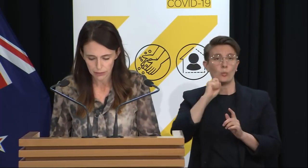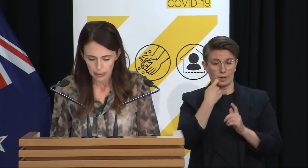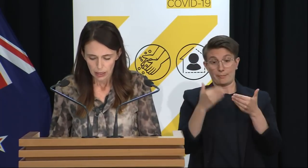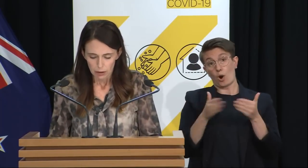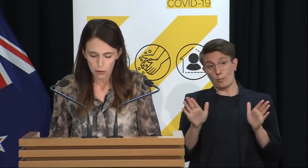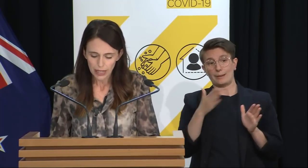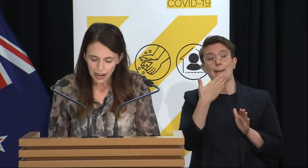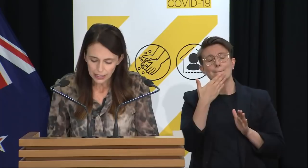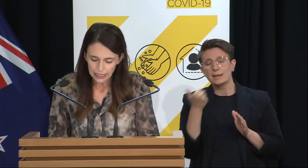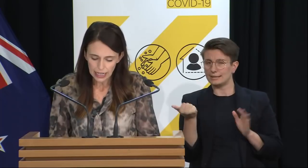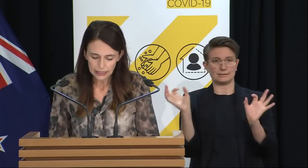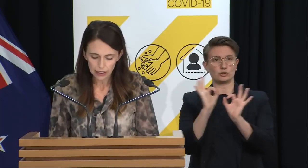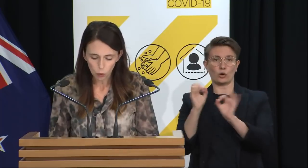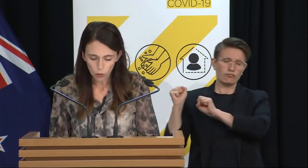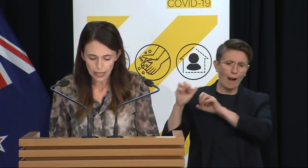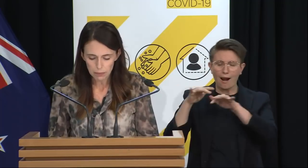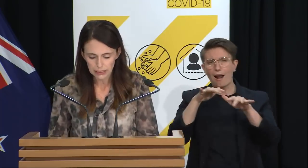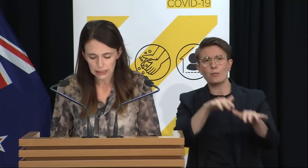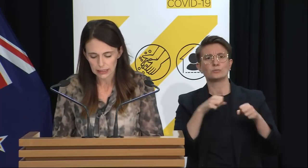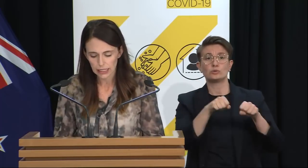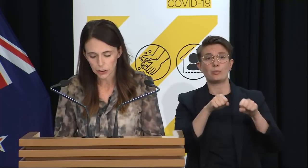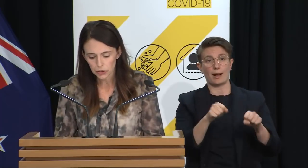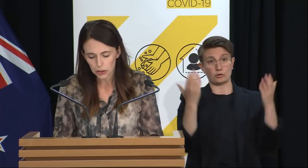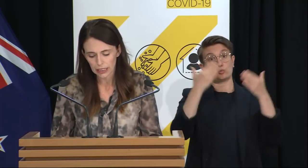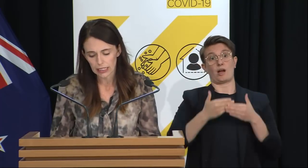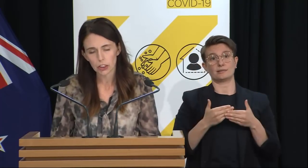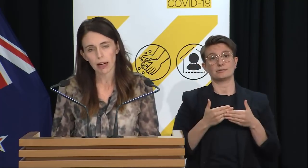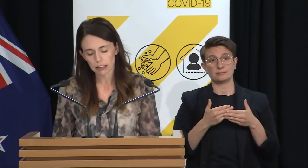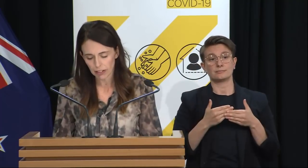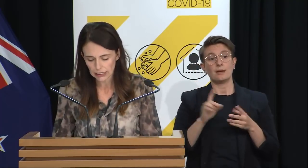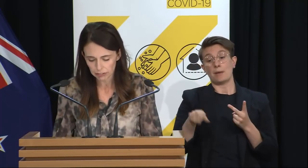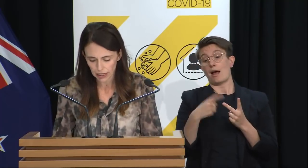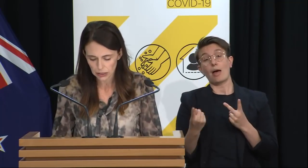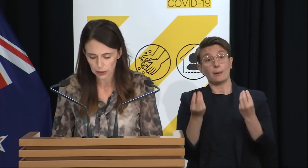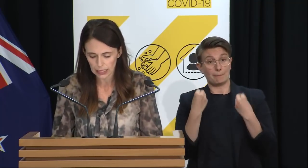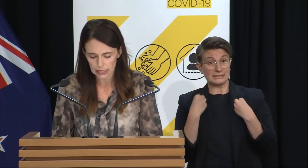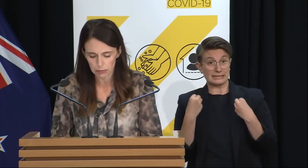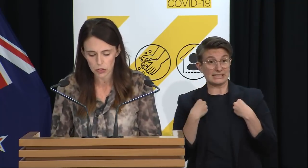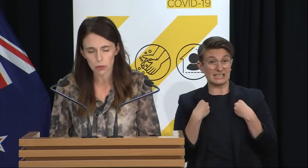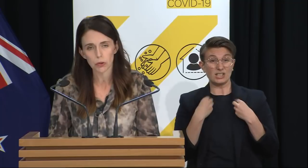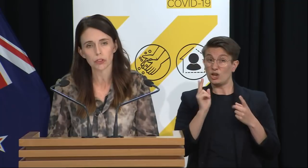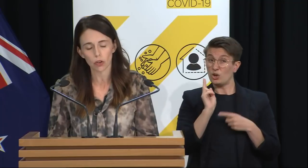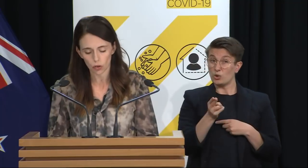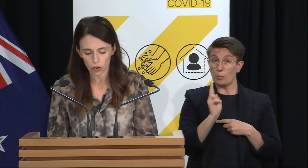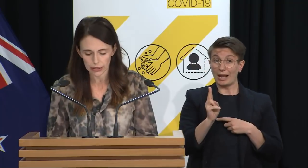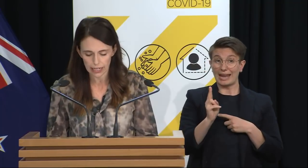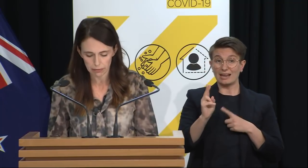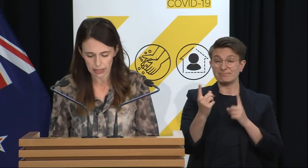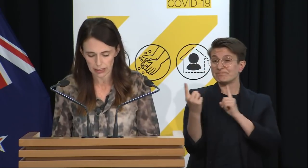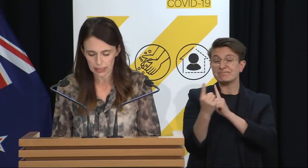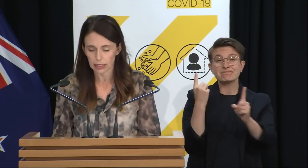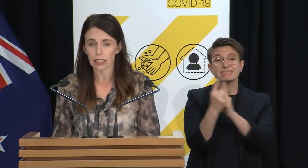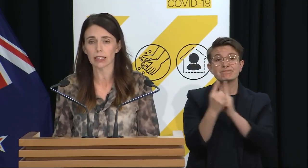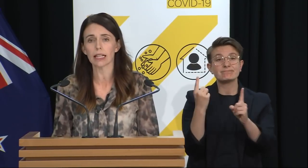supermarket. But we are again asking all other businesses that usually interact face-to-face with customers to move to